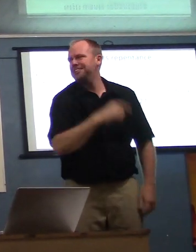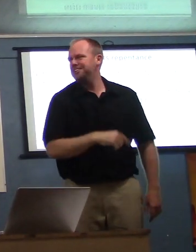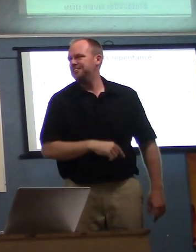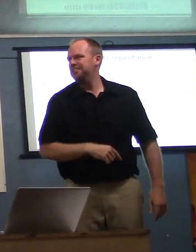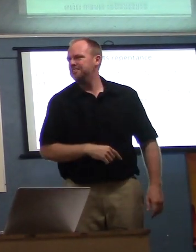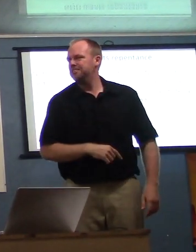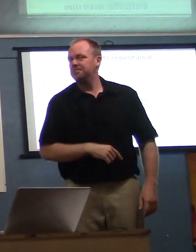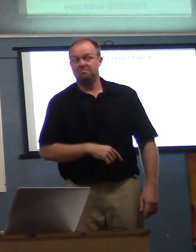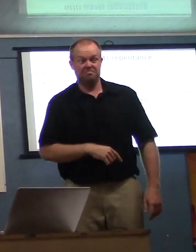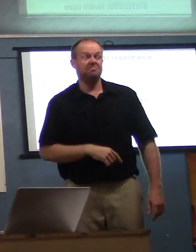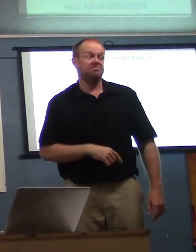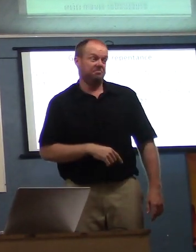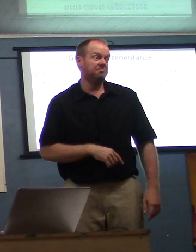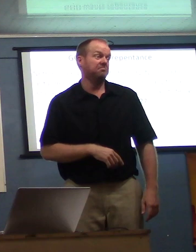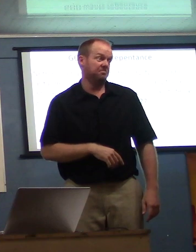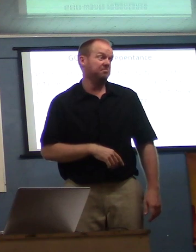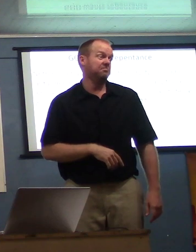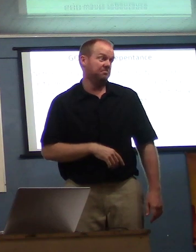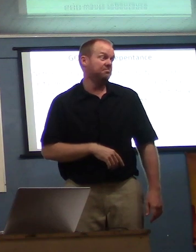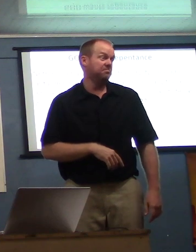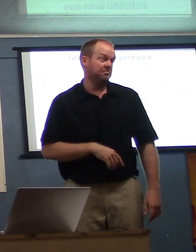Some people might have sinned only once,